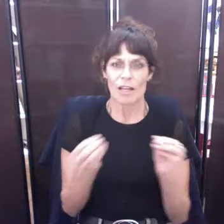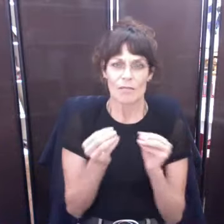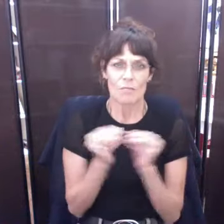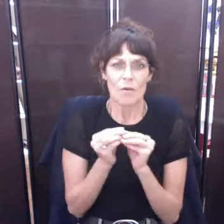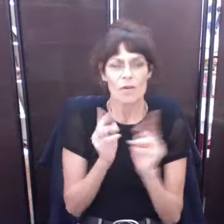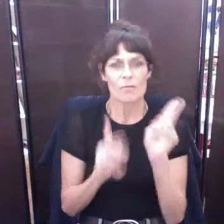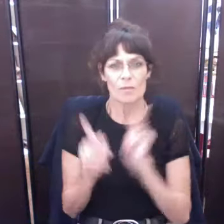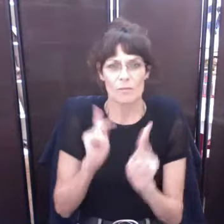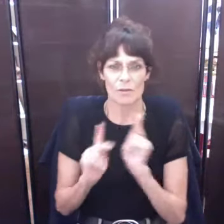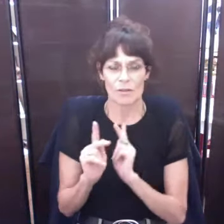tornado.